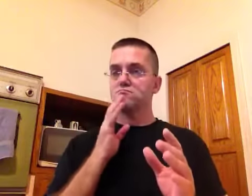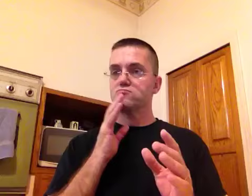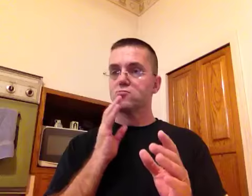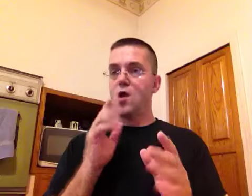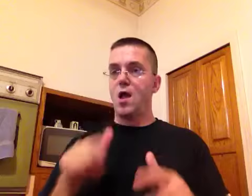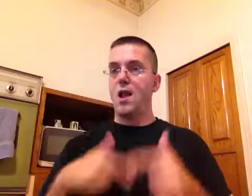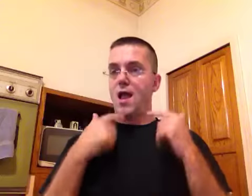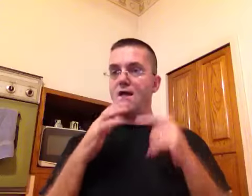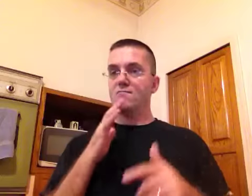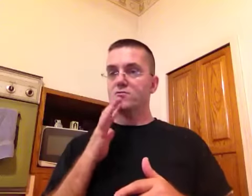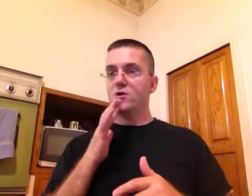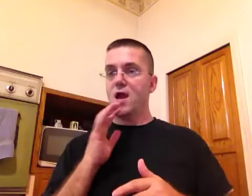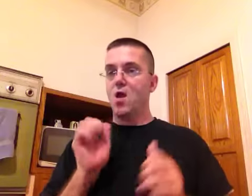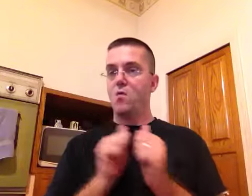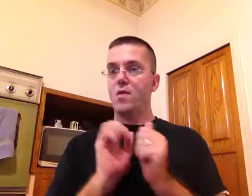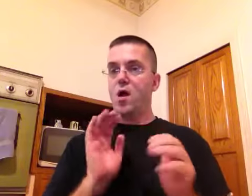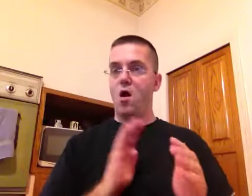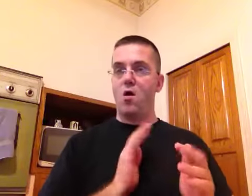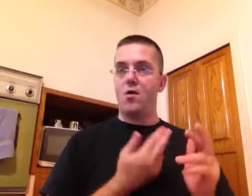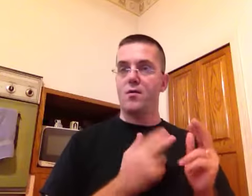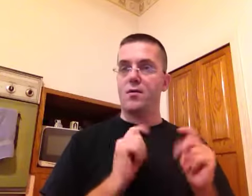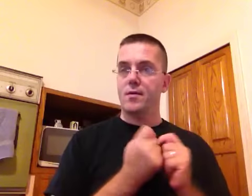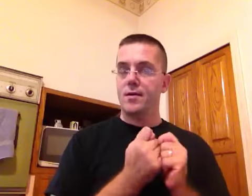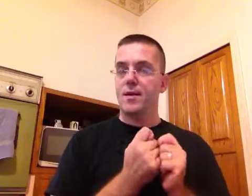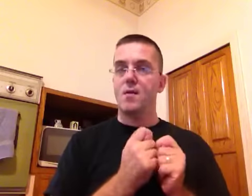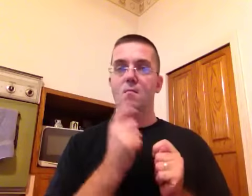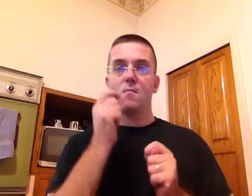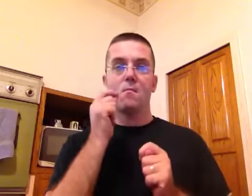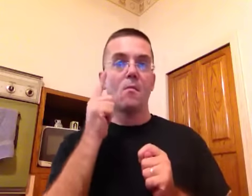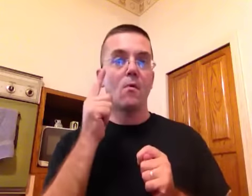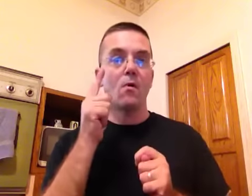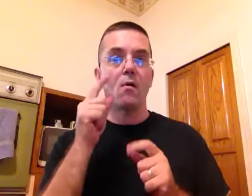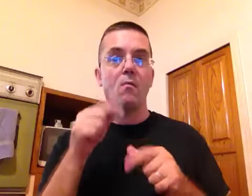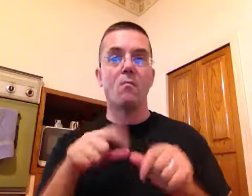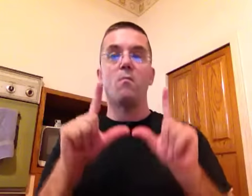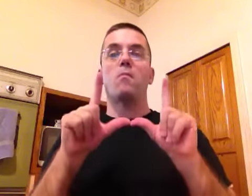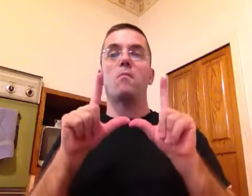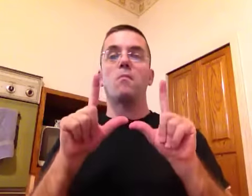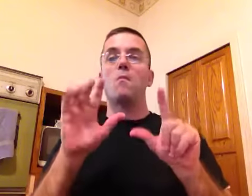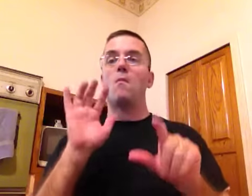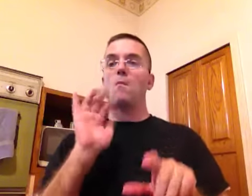DaveRamsey.com for the details on the sneak peek that's this coming Tuesday evening.